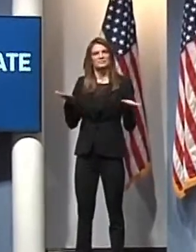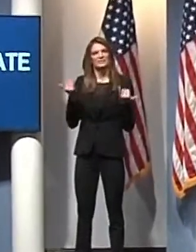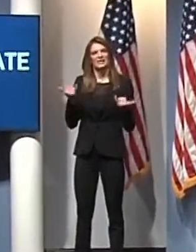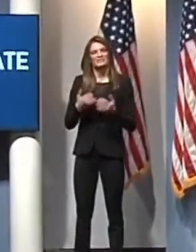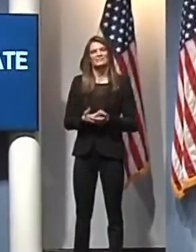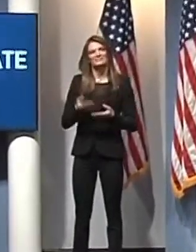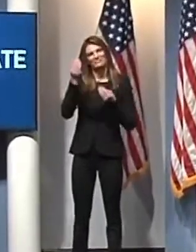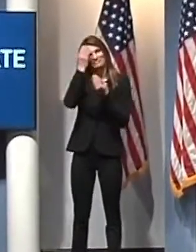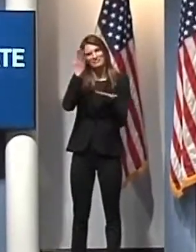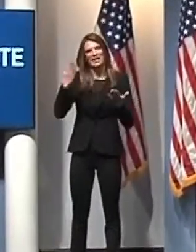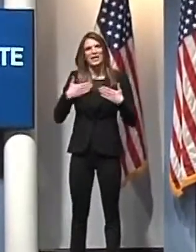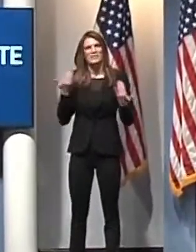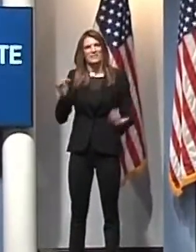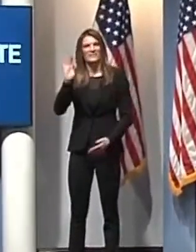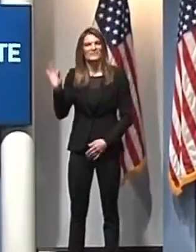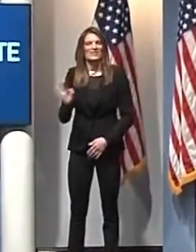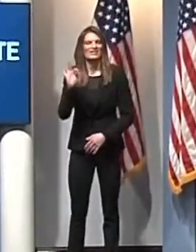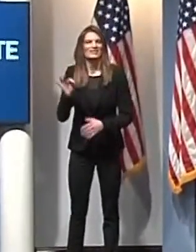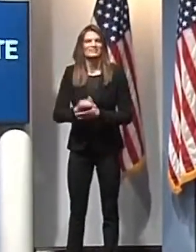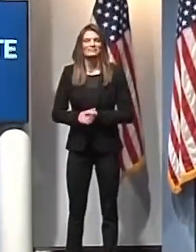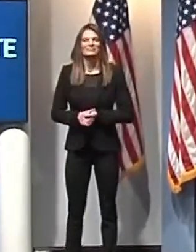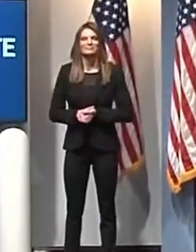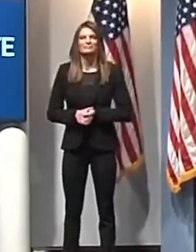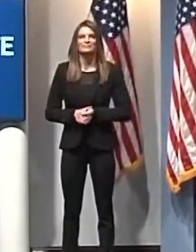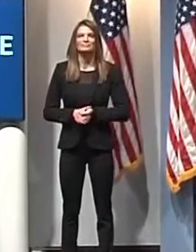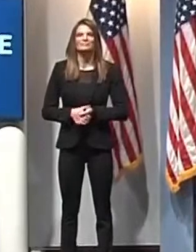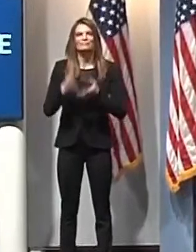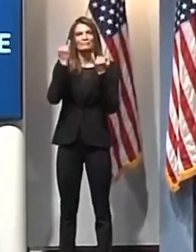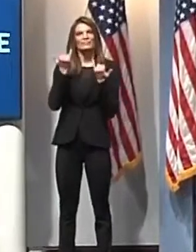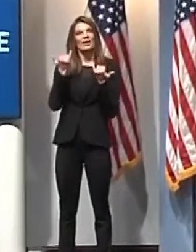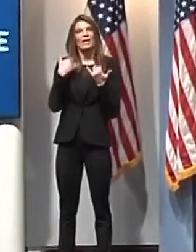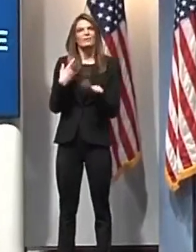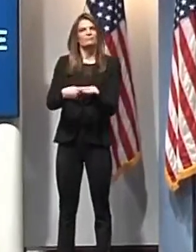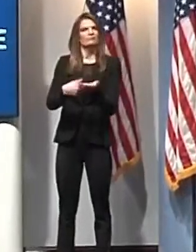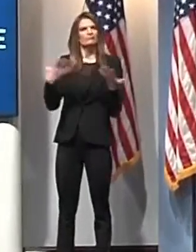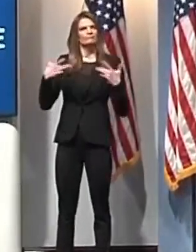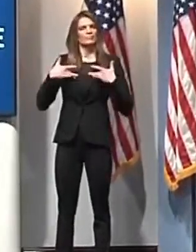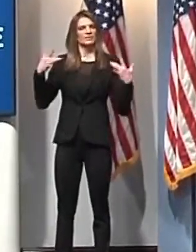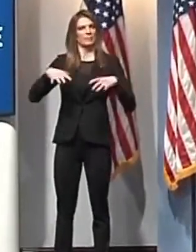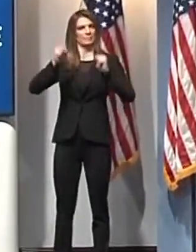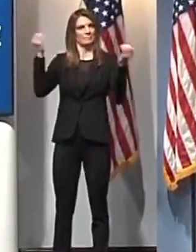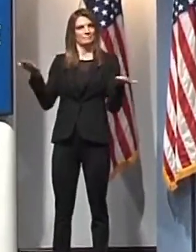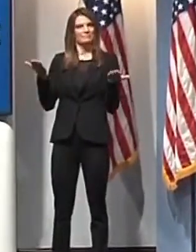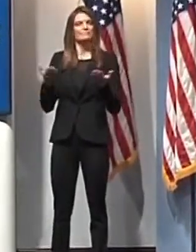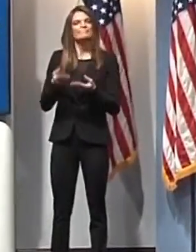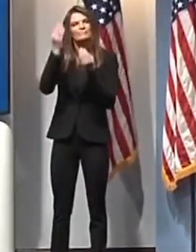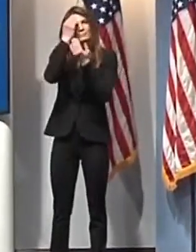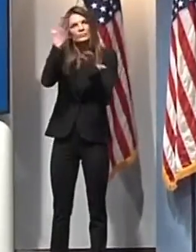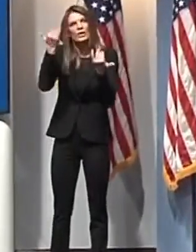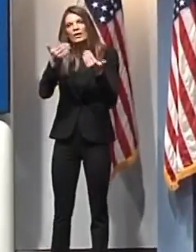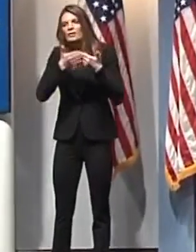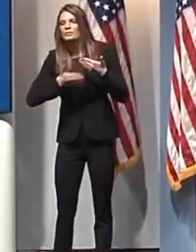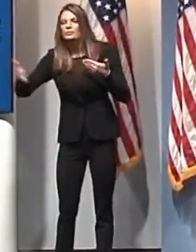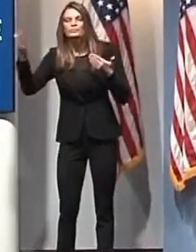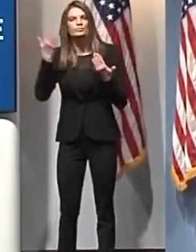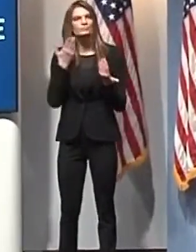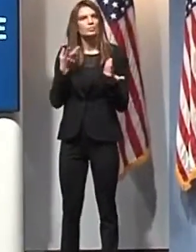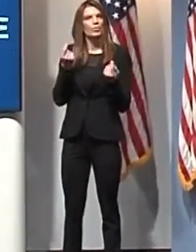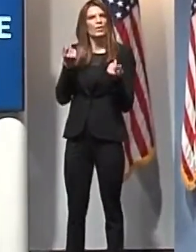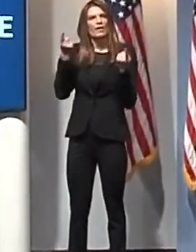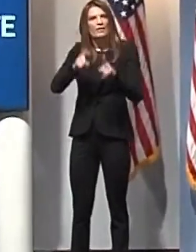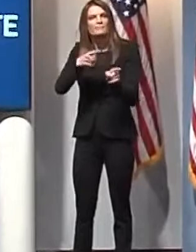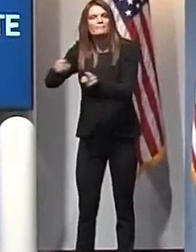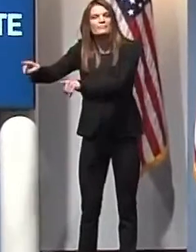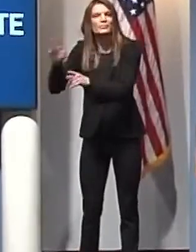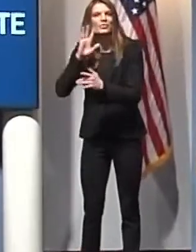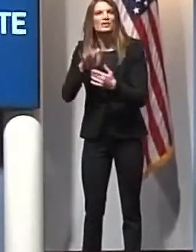all a happy Friday. Today I'm going to talk a little bit about what life's going to look like as we keep ramping up vaccination and following through on